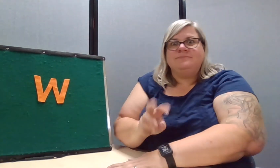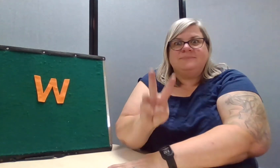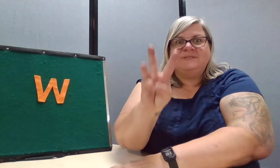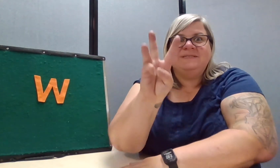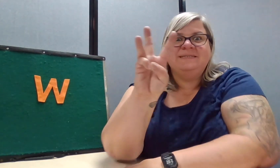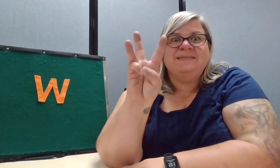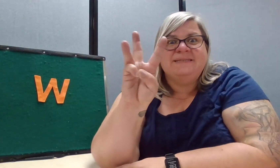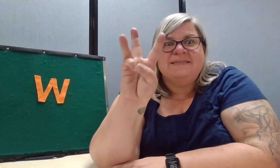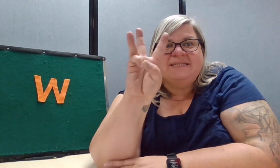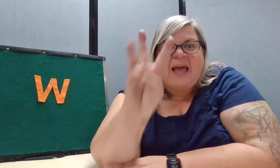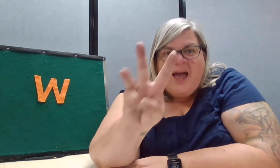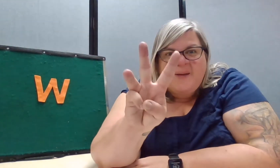Now we have the letter W.